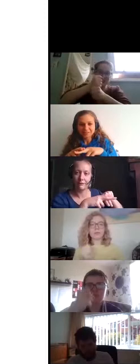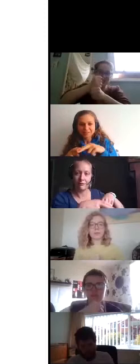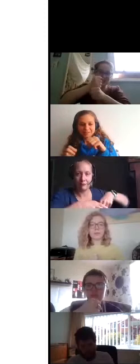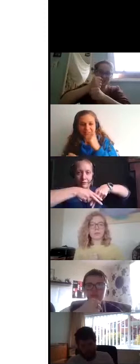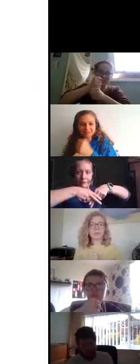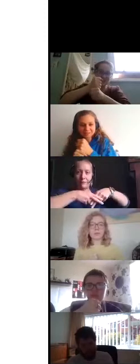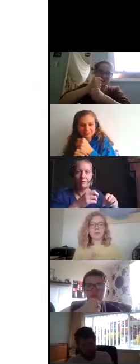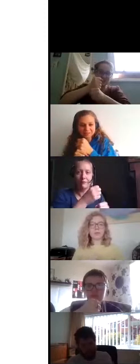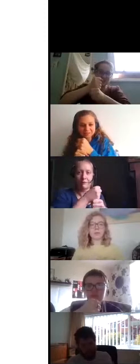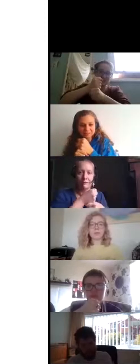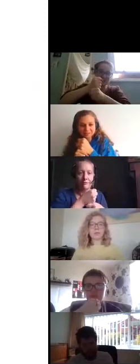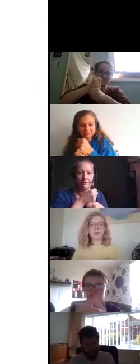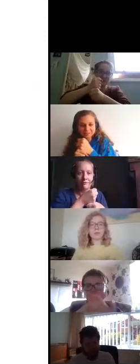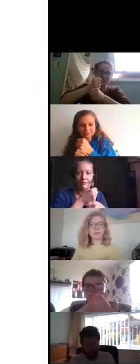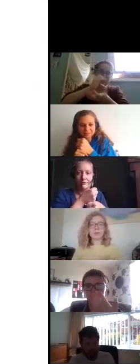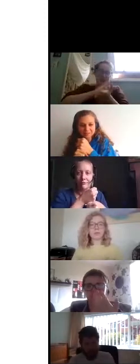G,